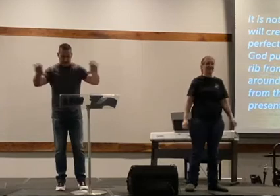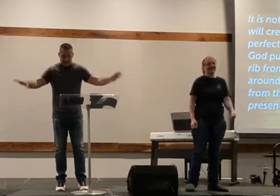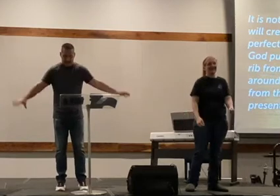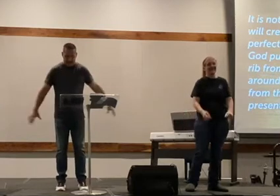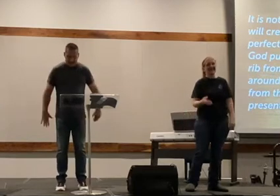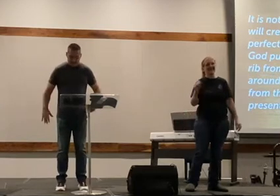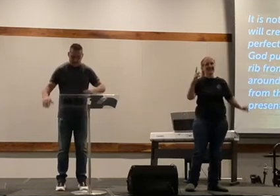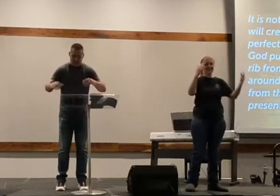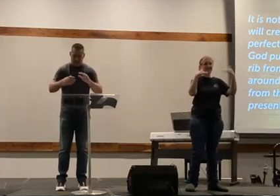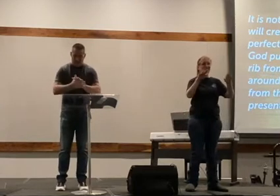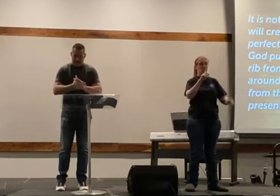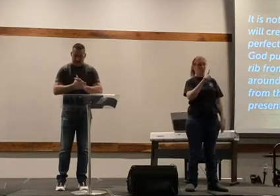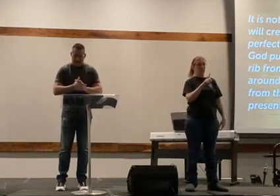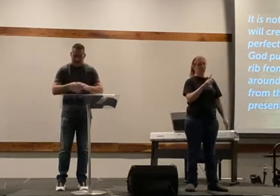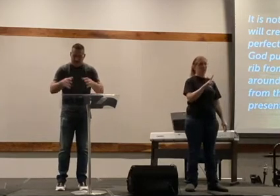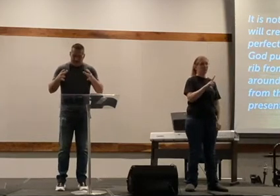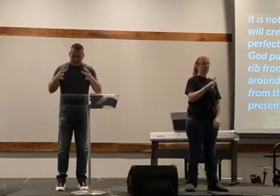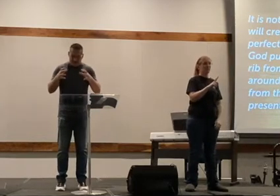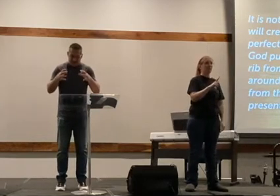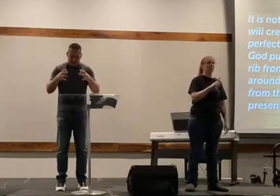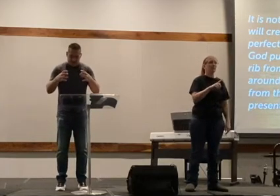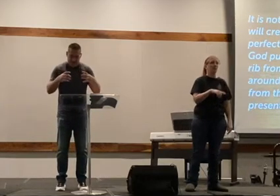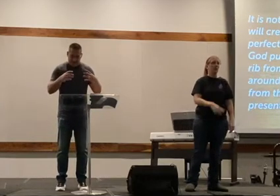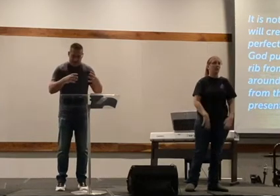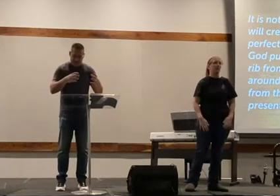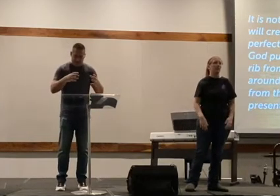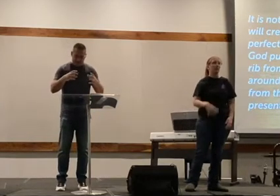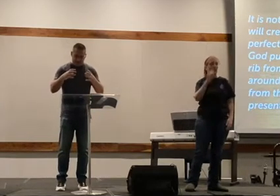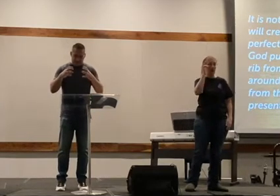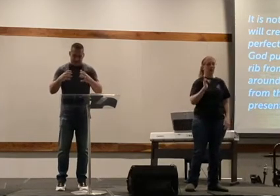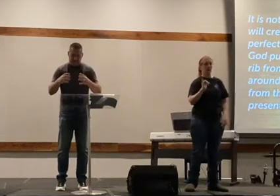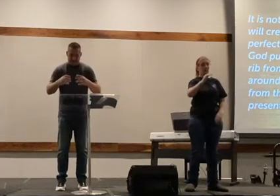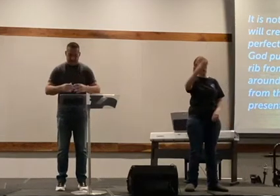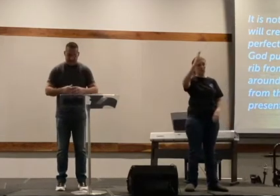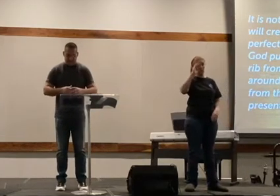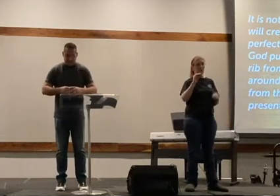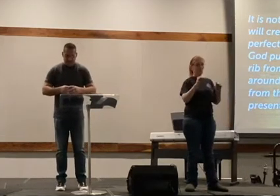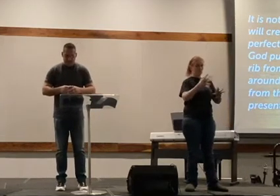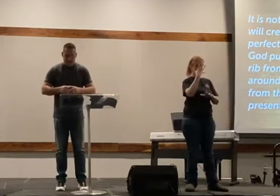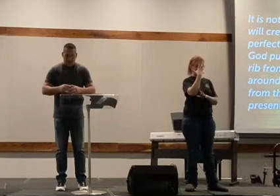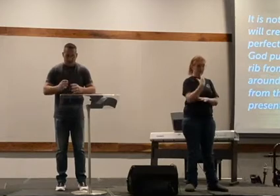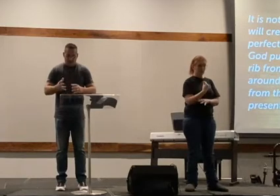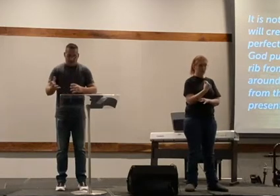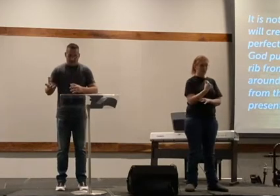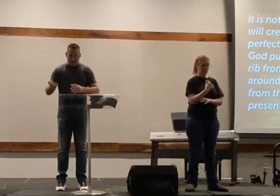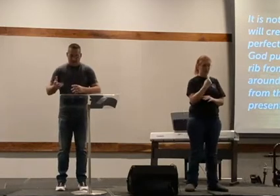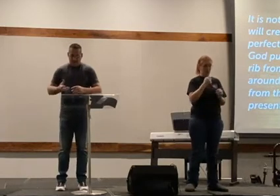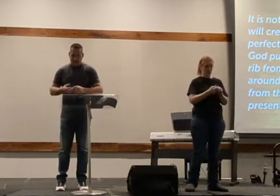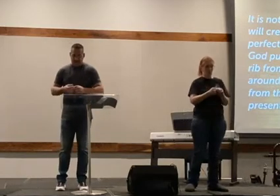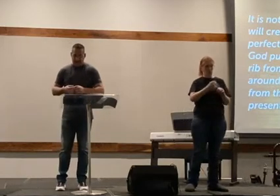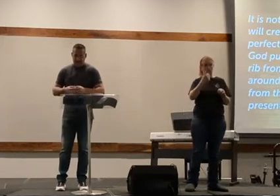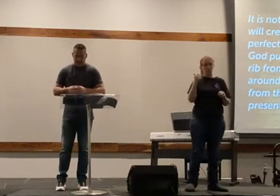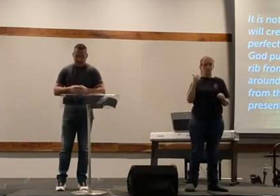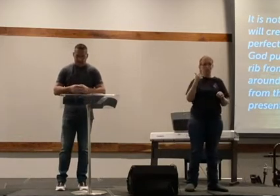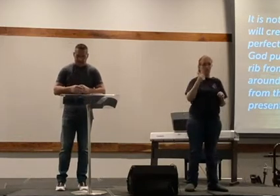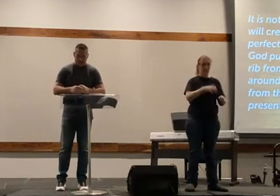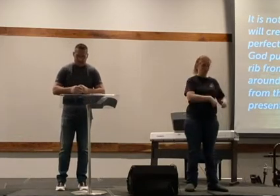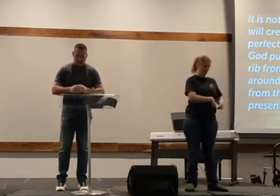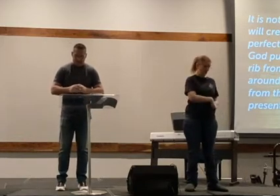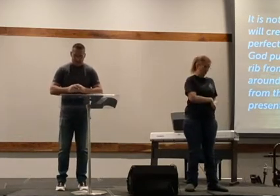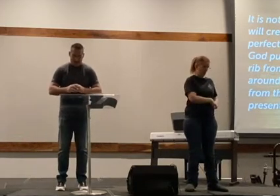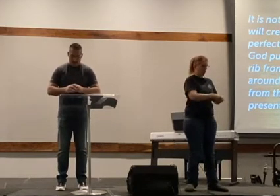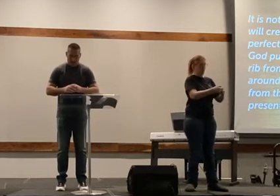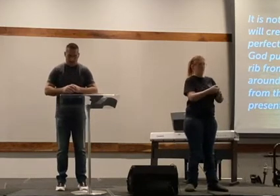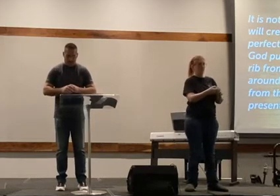Now we're jumping down to verse 21, okay? So the eternal God put him into a deep sleep, removed a rib from his side, and closed the